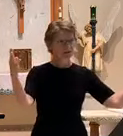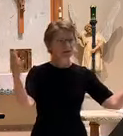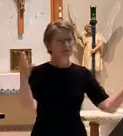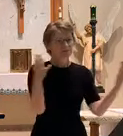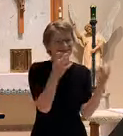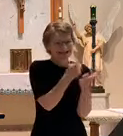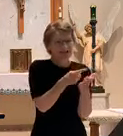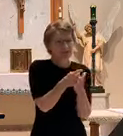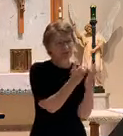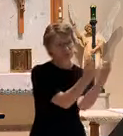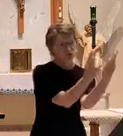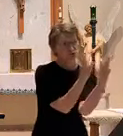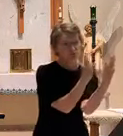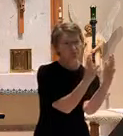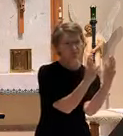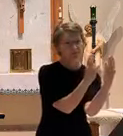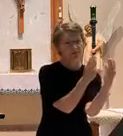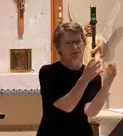more information.